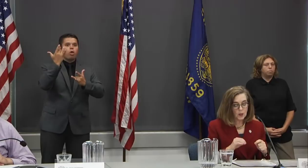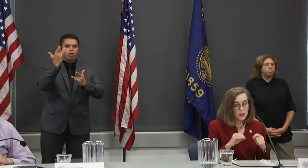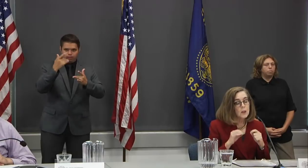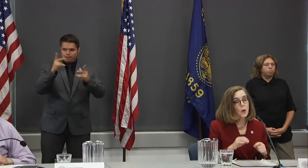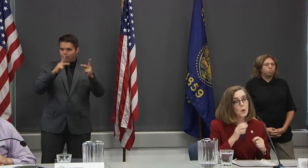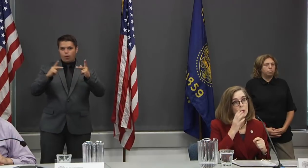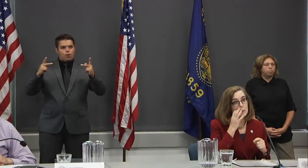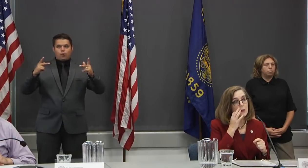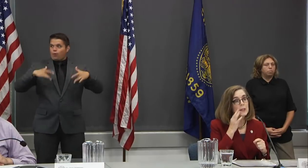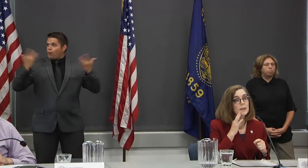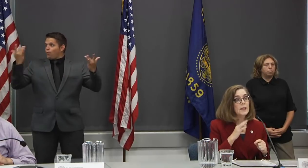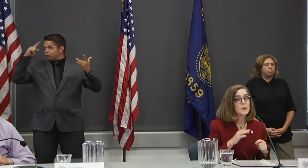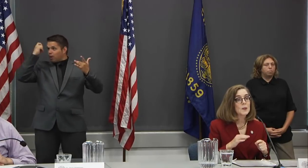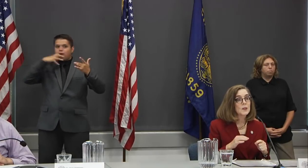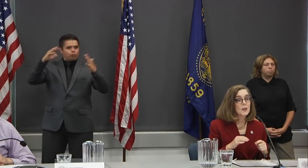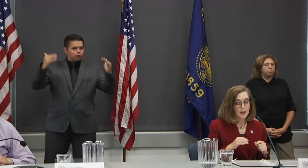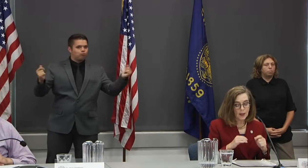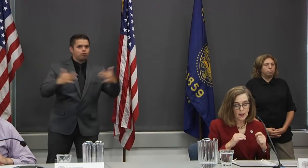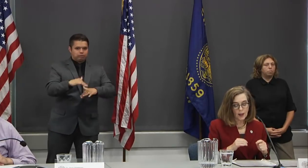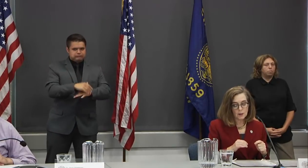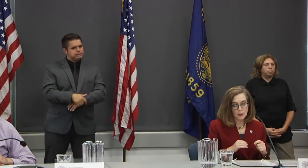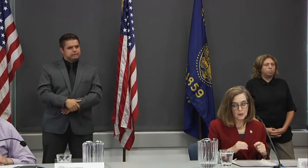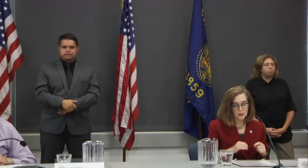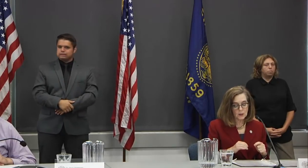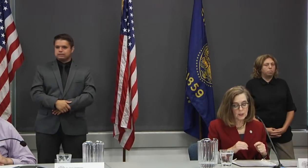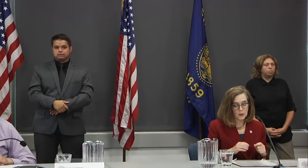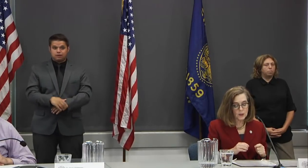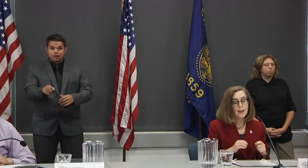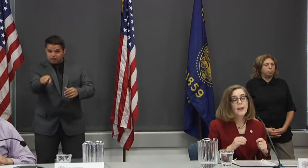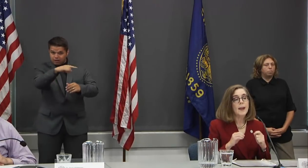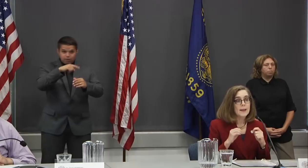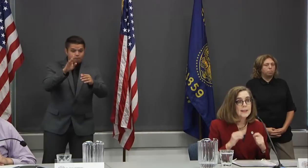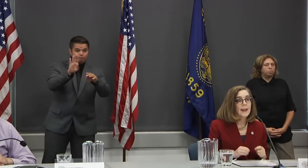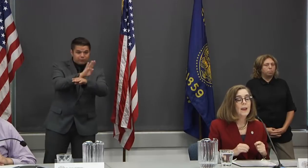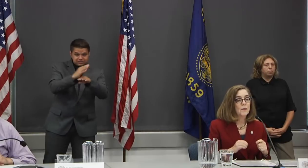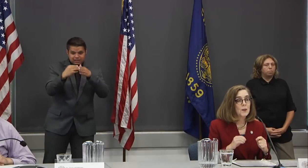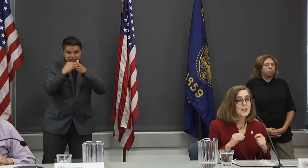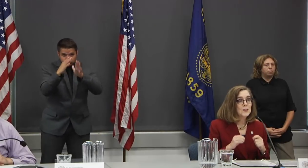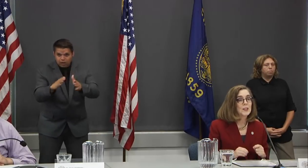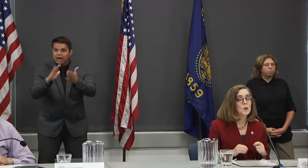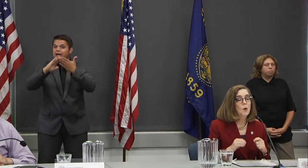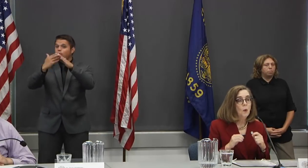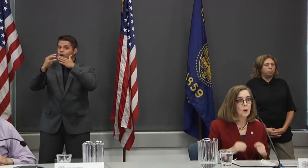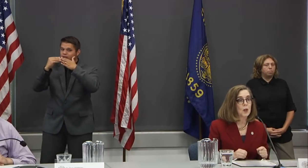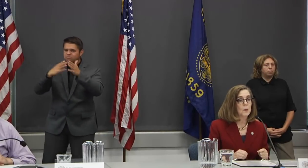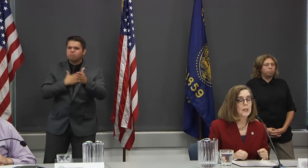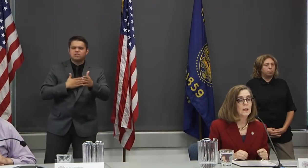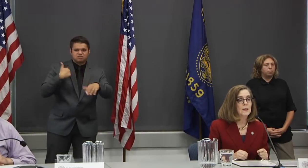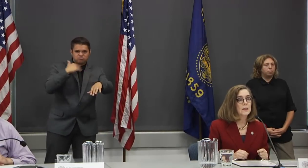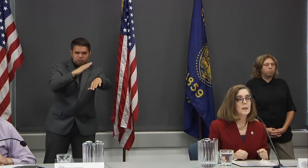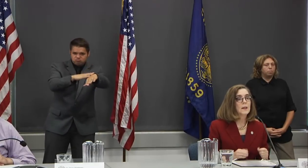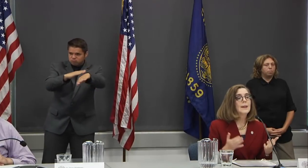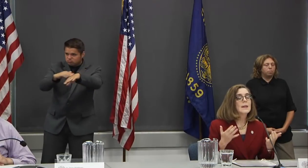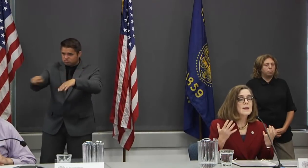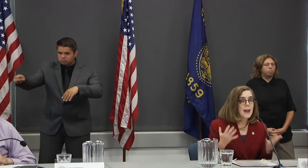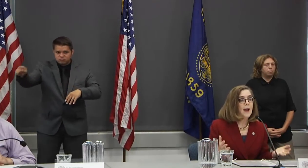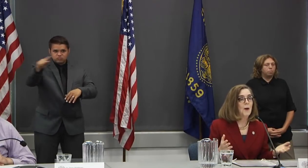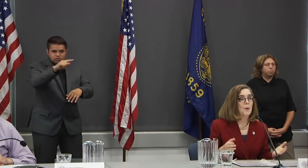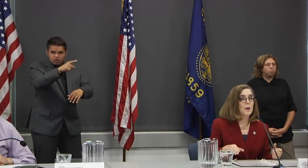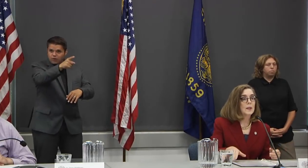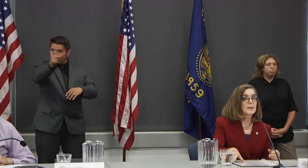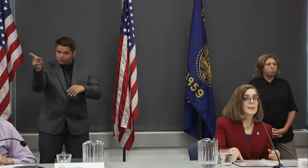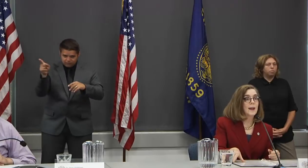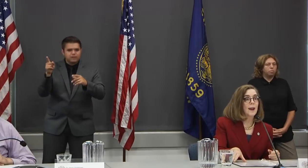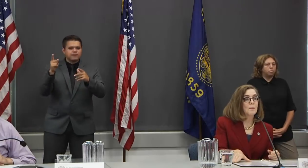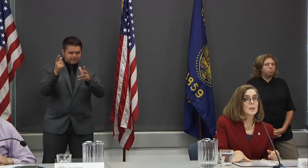officials, local community leaders, and business leaders, and to every single Oregonian.